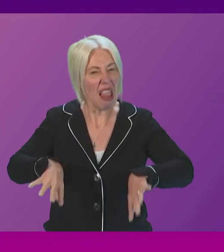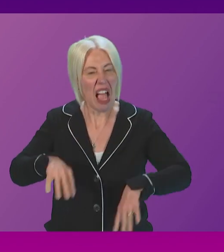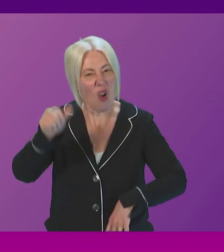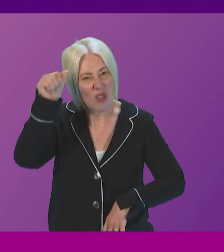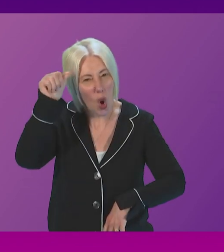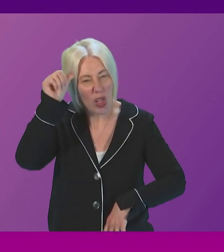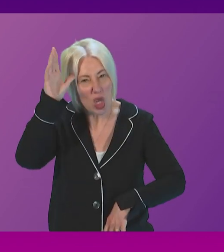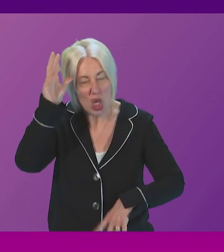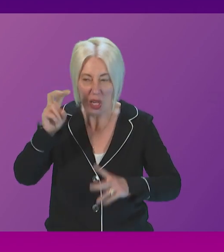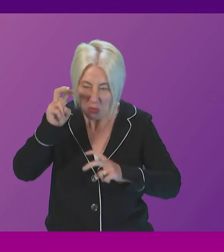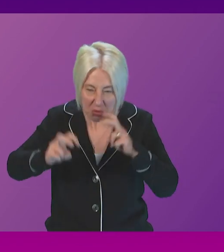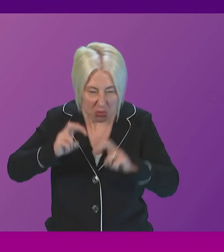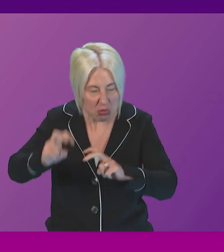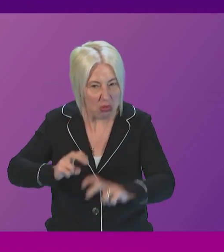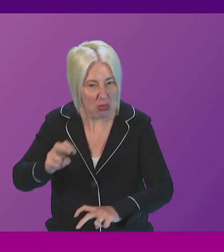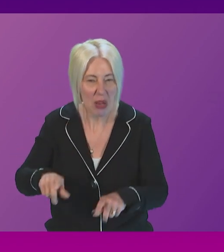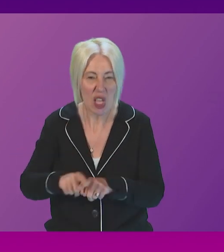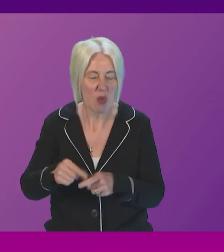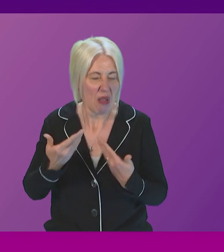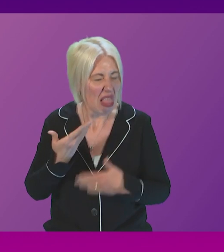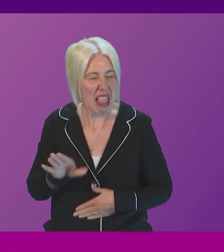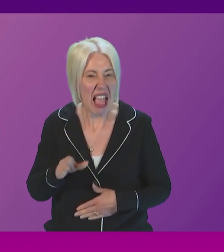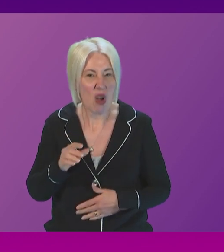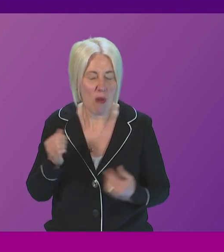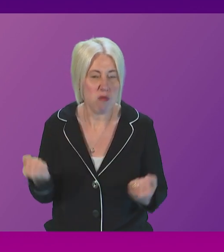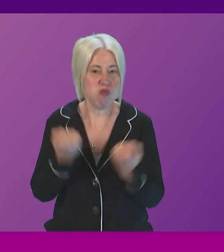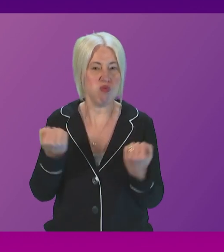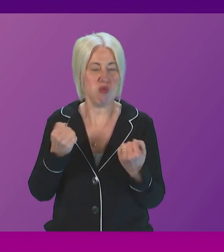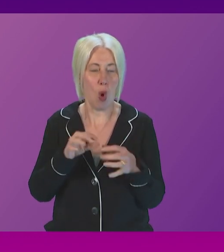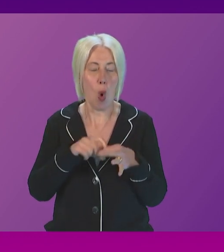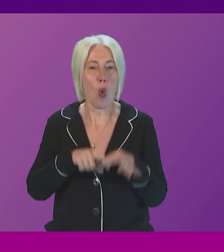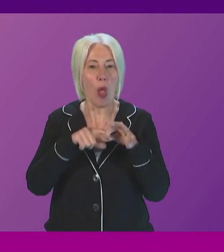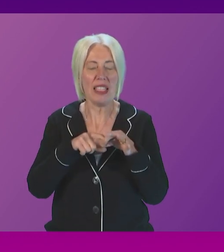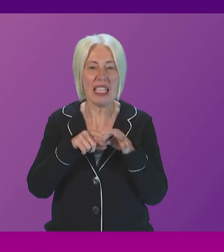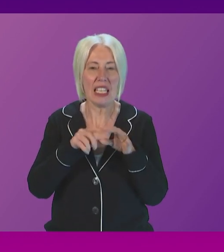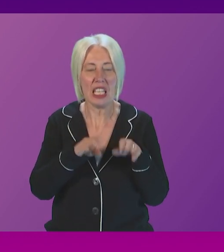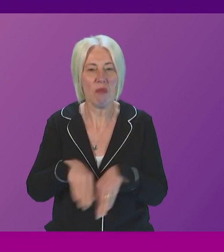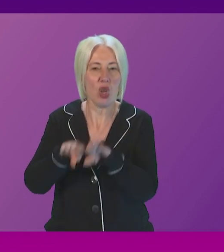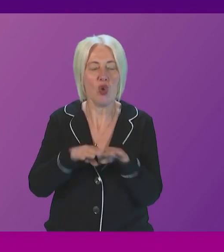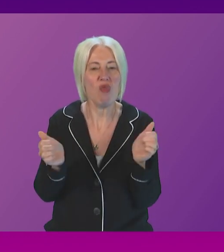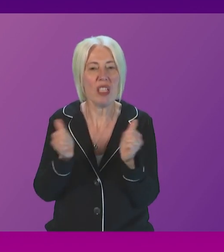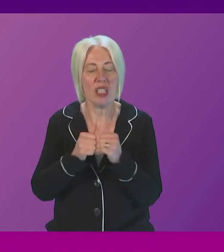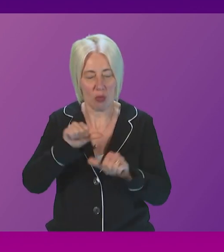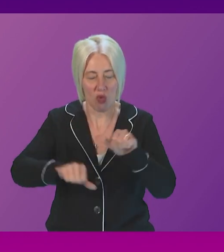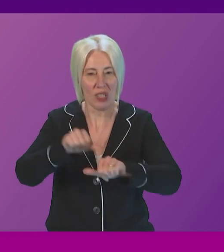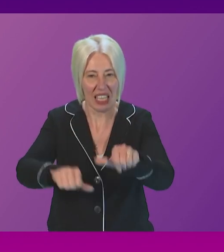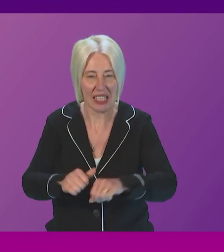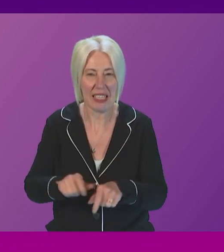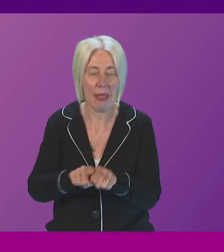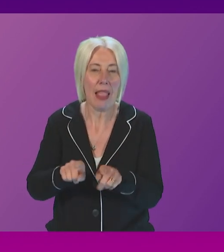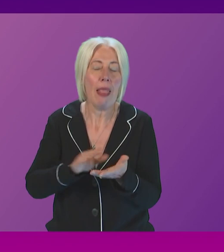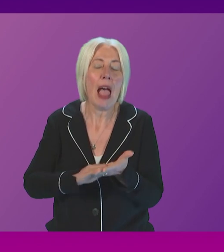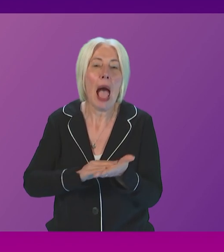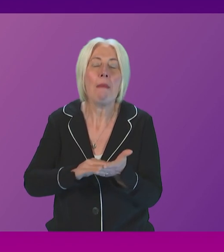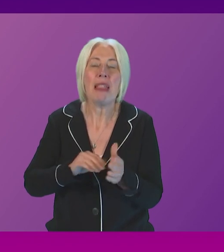and inquiry, and a lack of robust quality assurance processes. And this led to assessments being